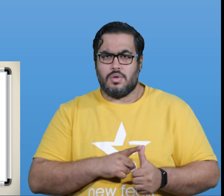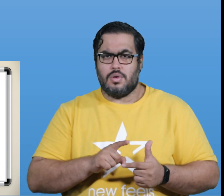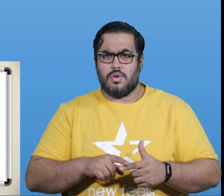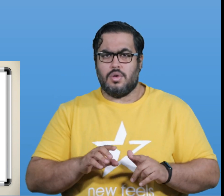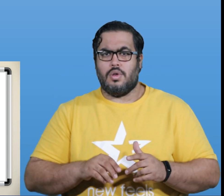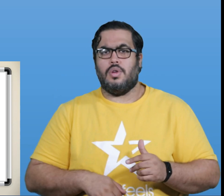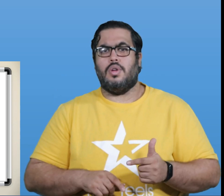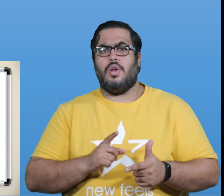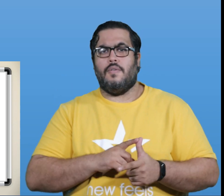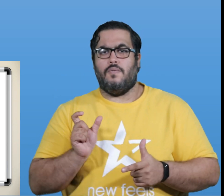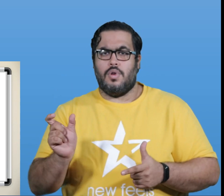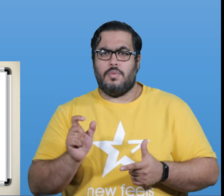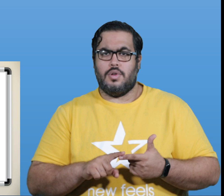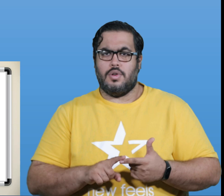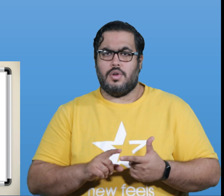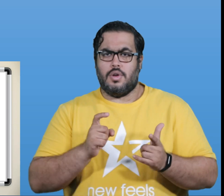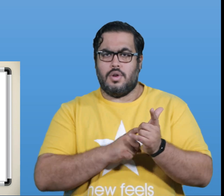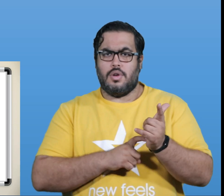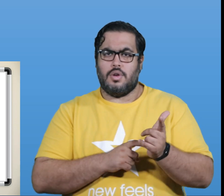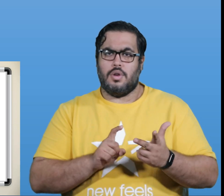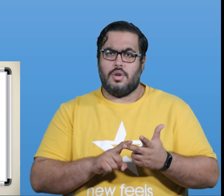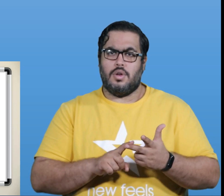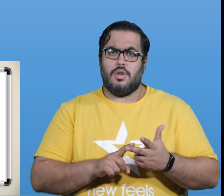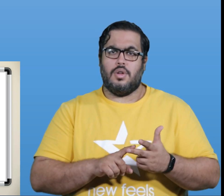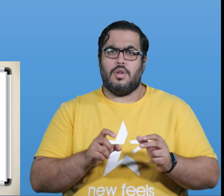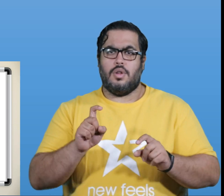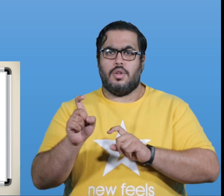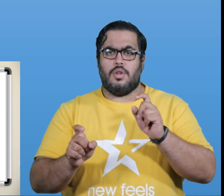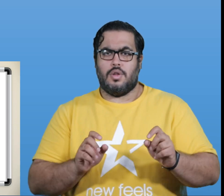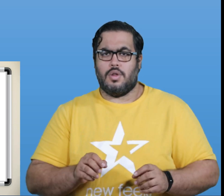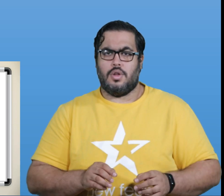unit, from the vocabulary, grammar, setback questions, language